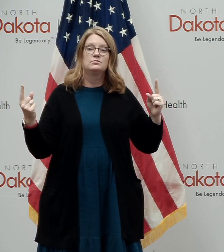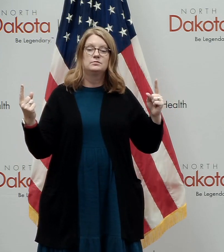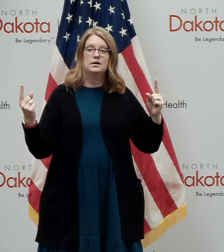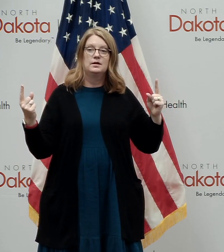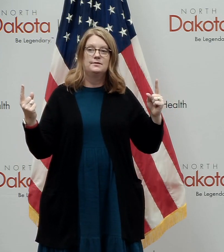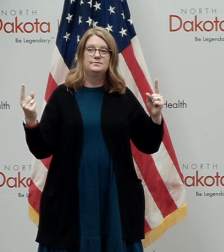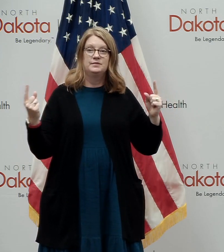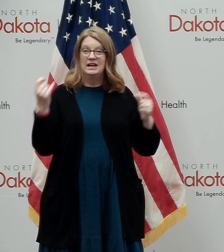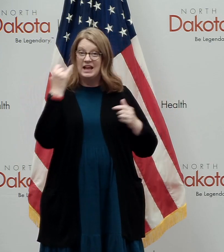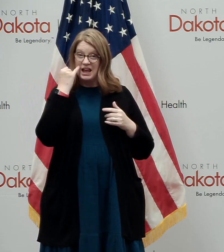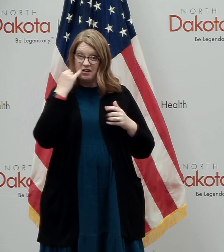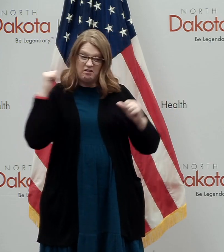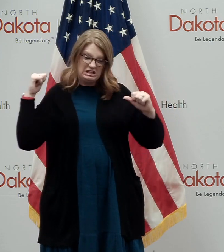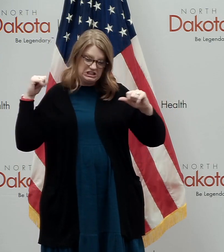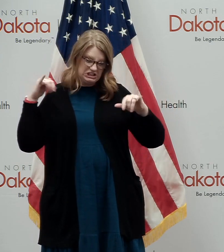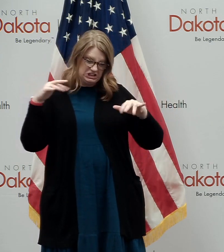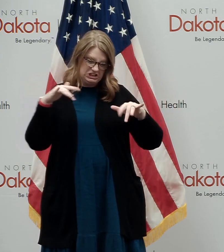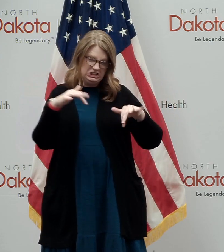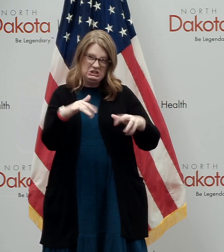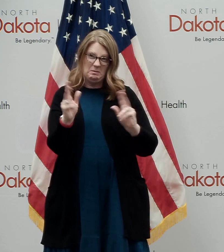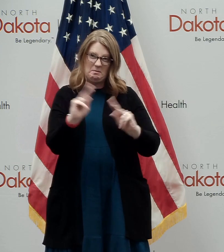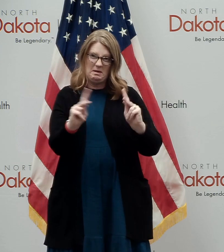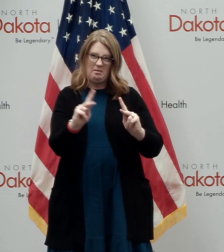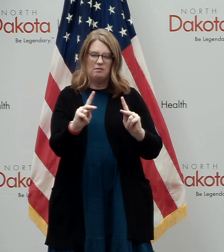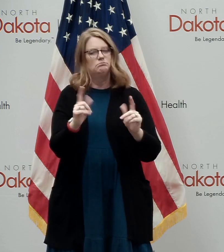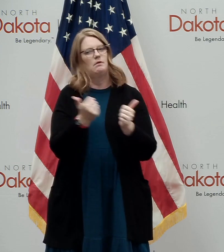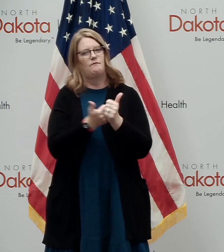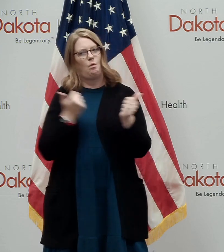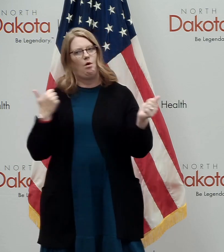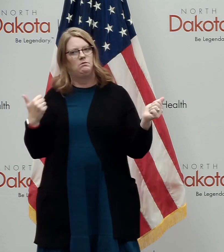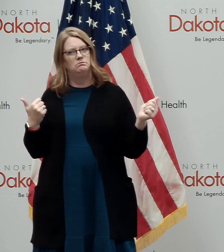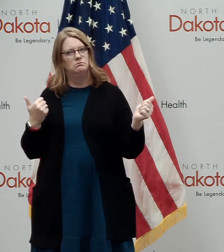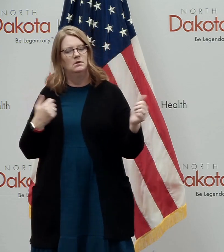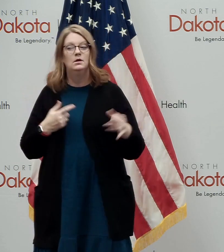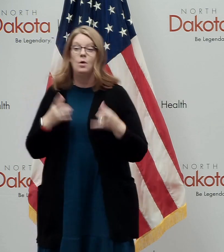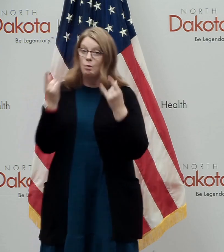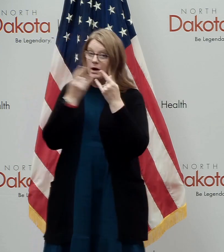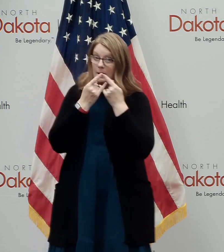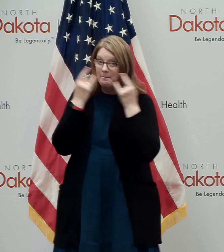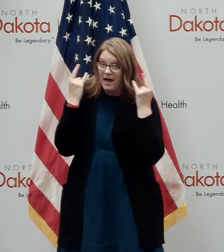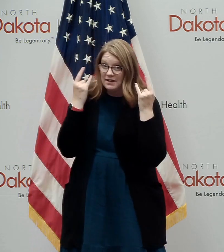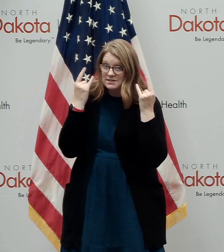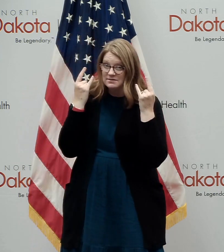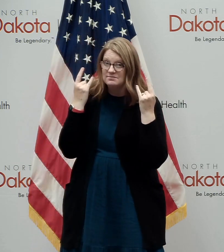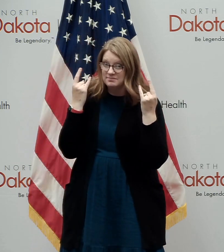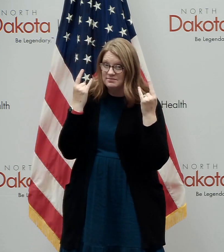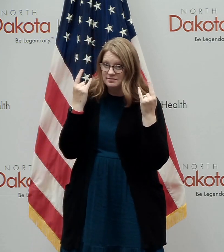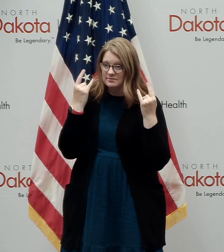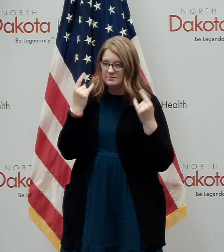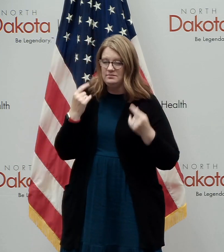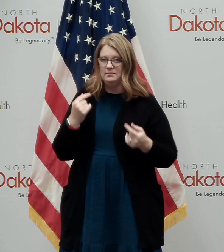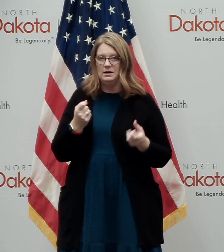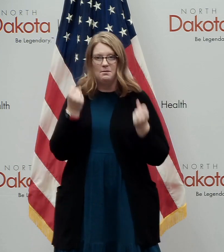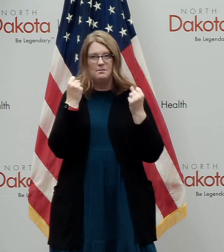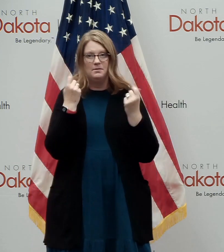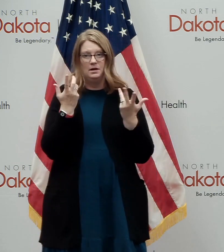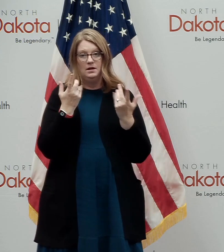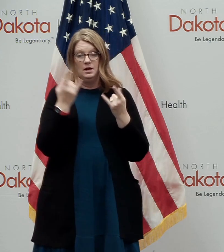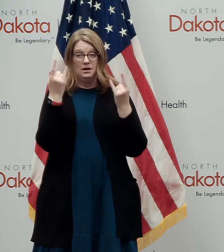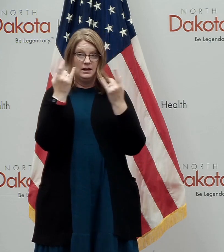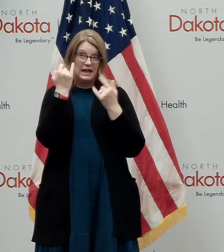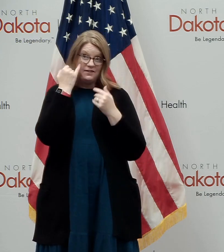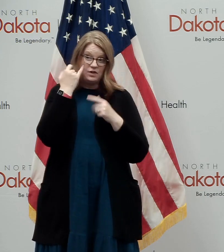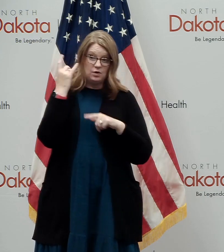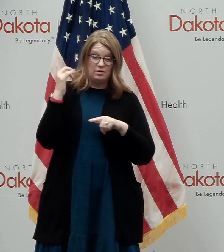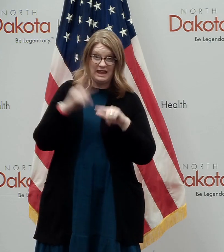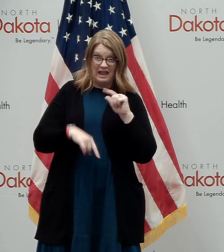avoiding large gatherings. You can do it by wearing a mask. There's a lot of ways you can do that. Wearing a mask when you're unable